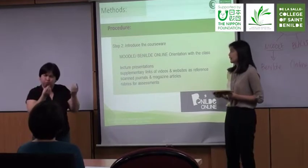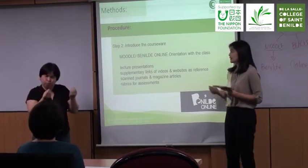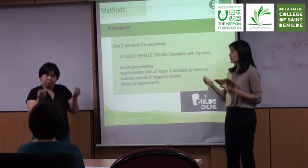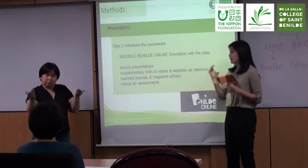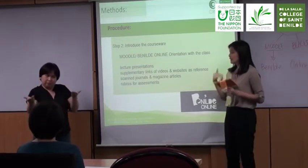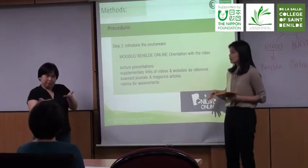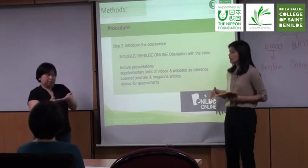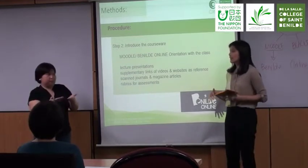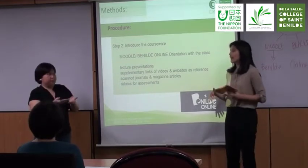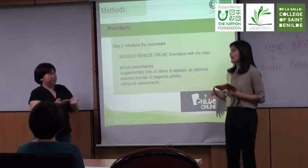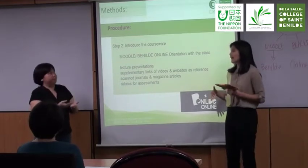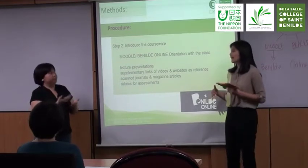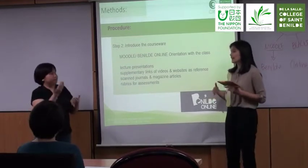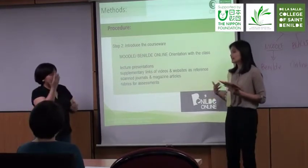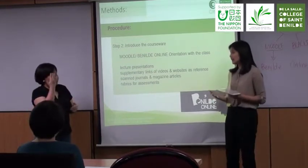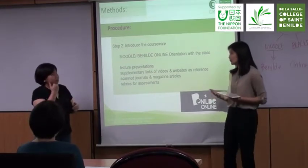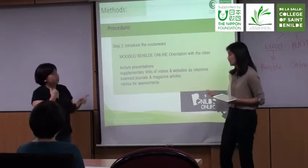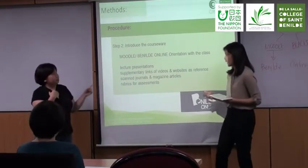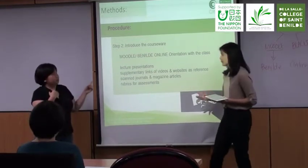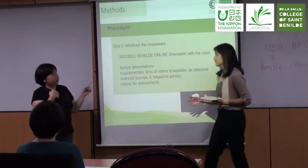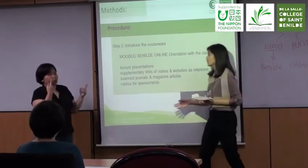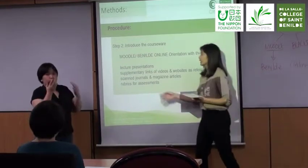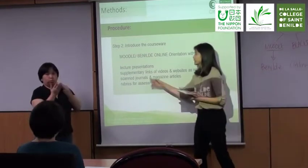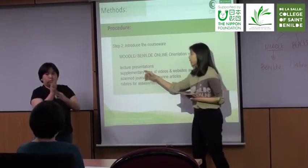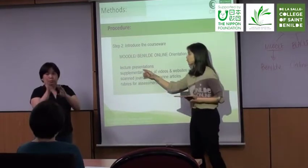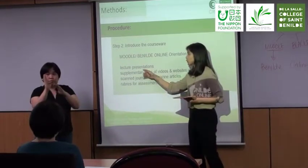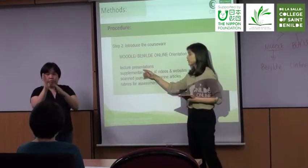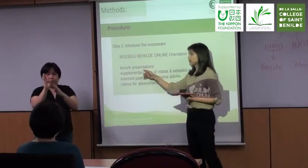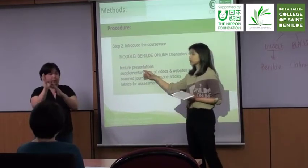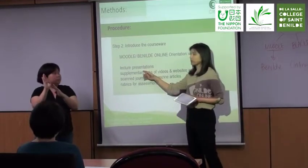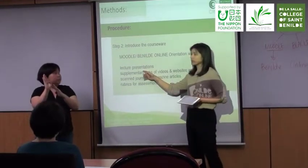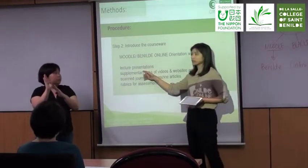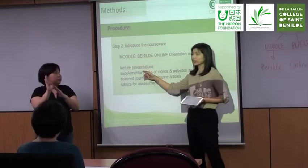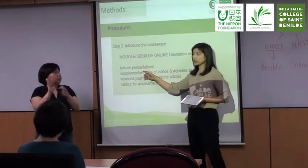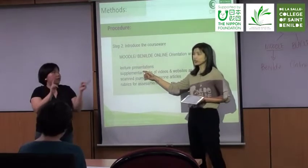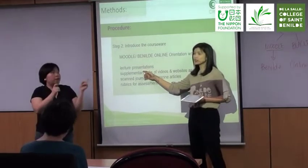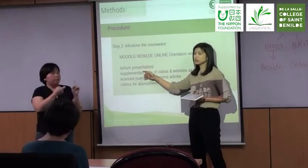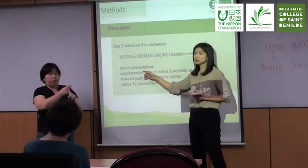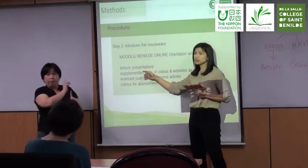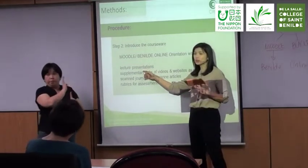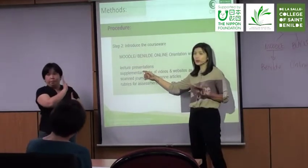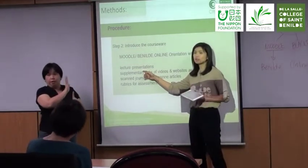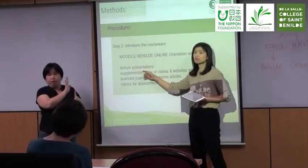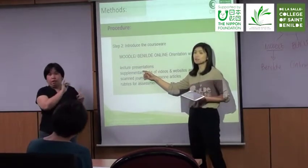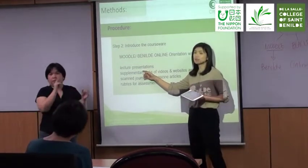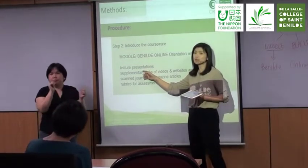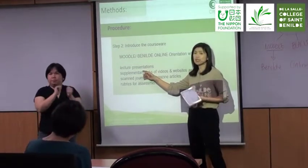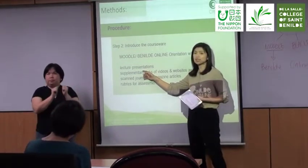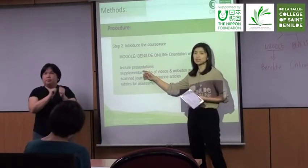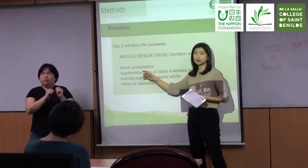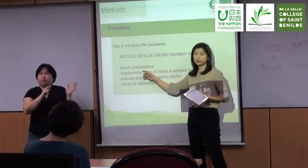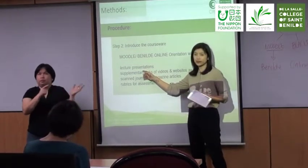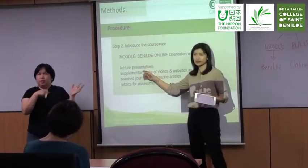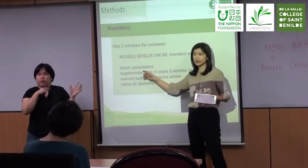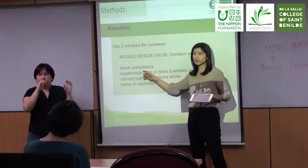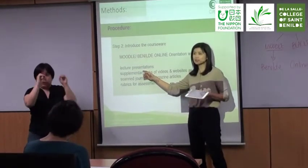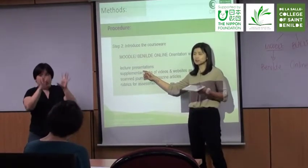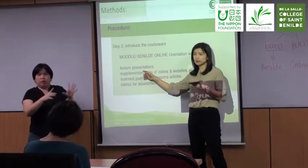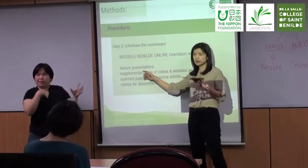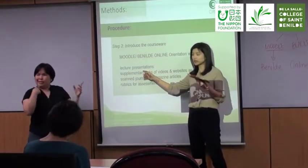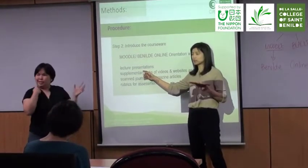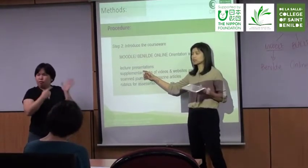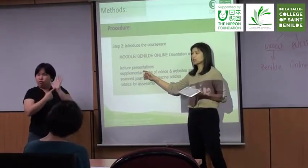So, because in Biniled Online, I explained to them that you can download lecture presentations. You don't need to wait for me to send it to your